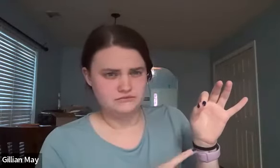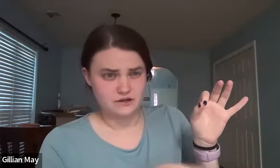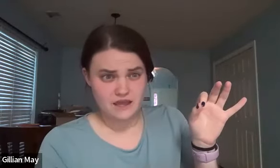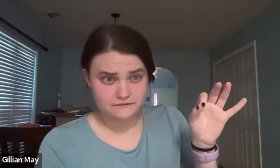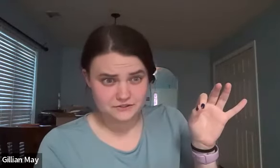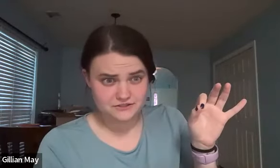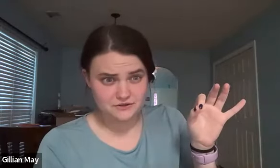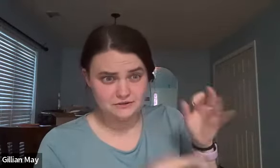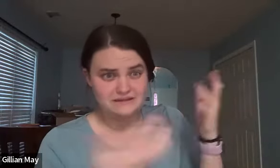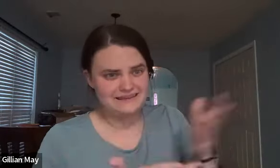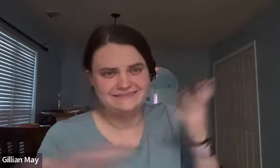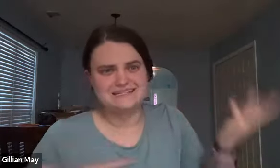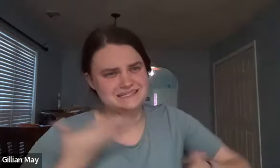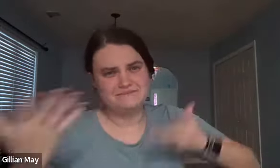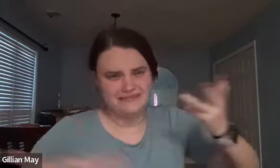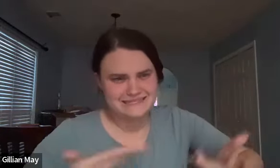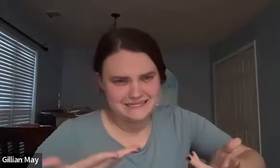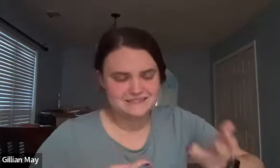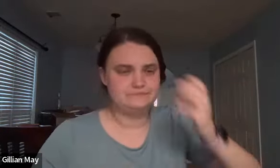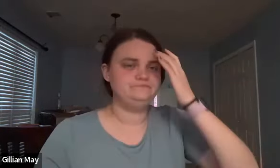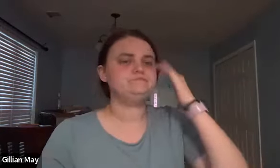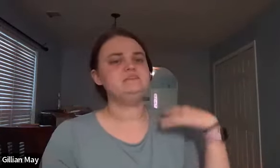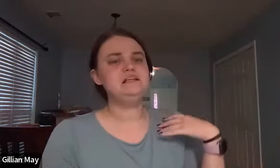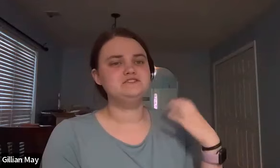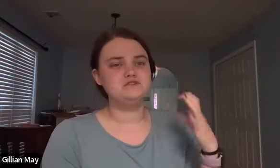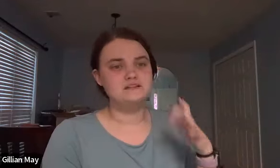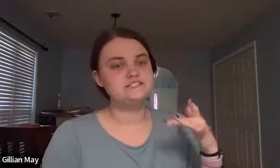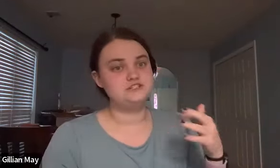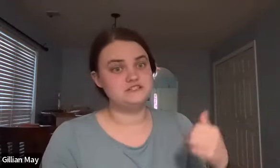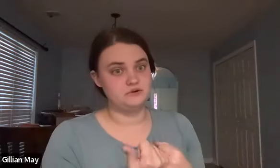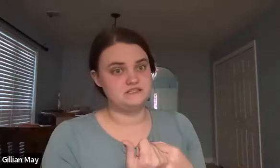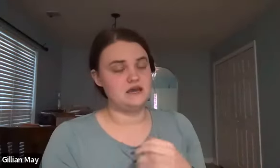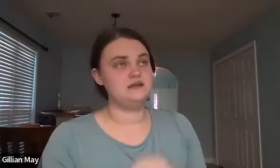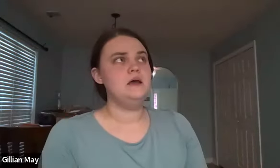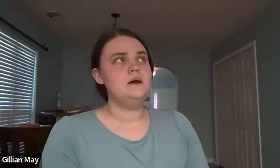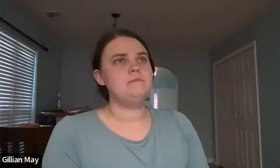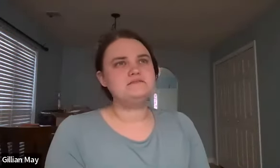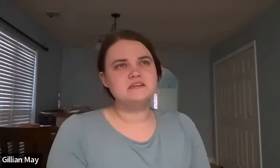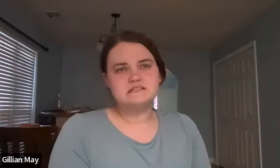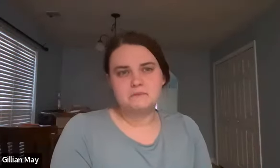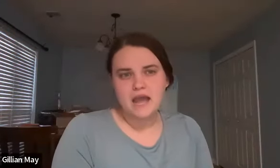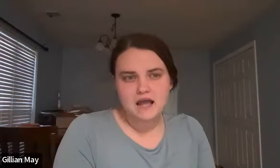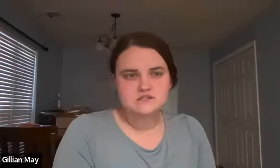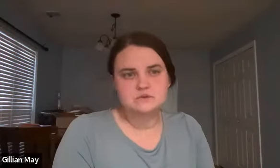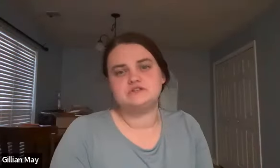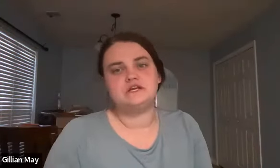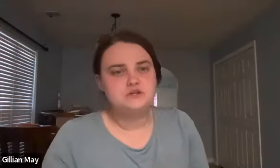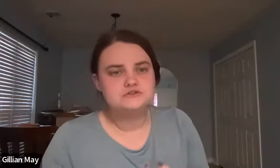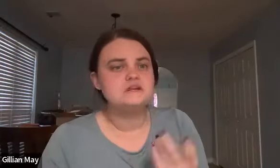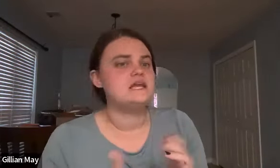they're F years old. Like that doesn't make sense. So context usually supports that. But if things like passwords or like usernames